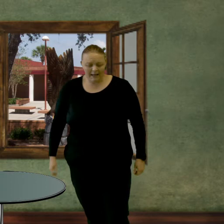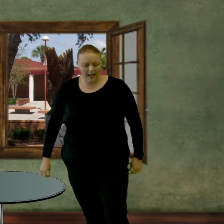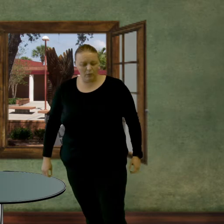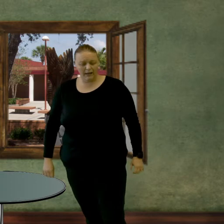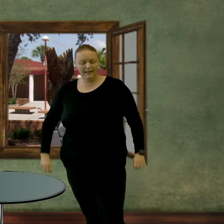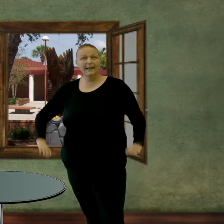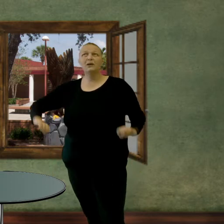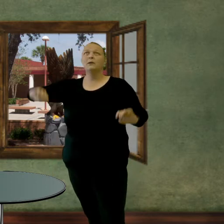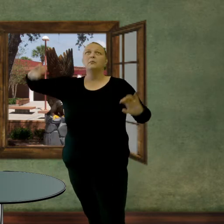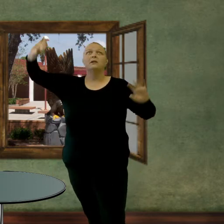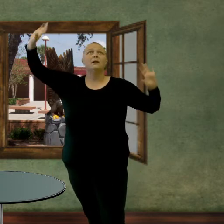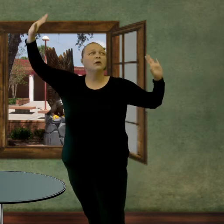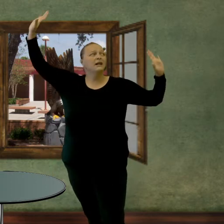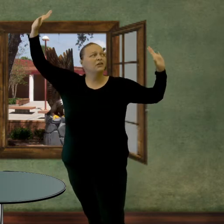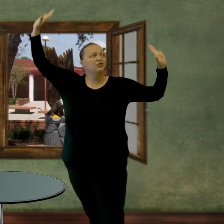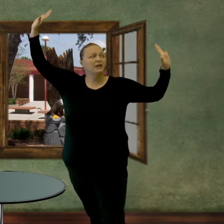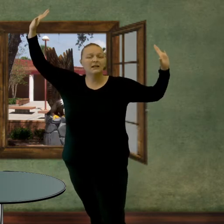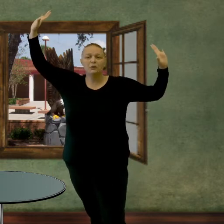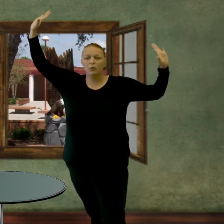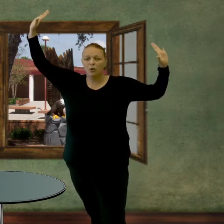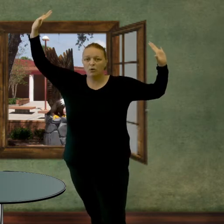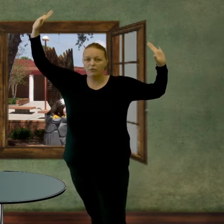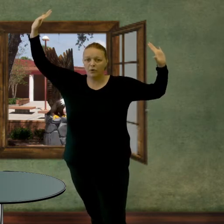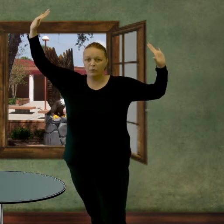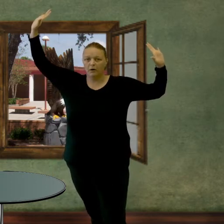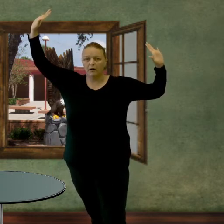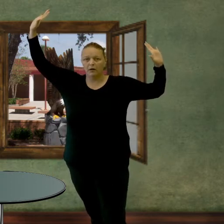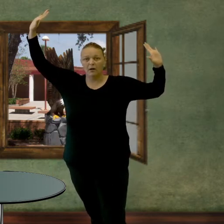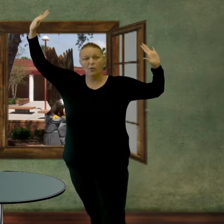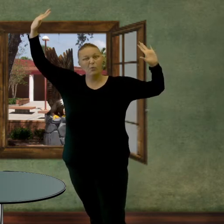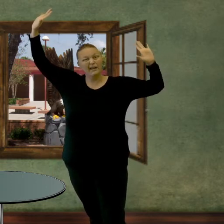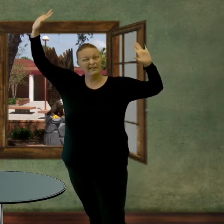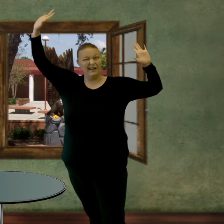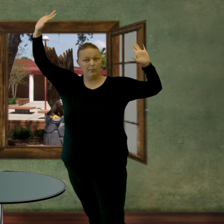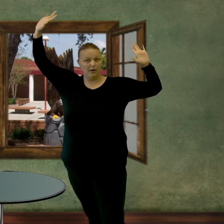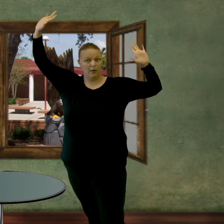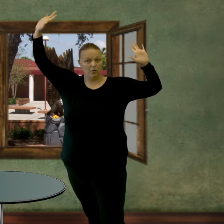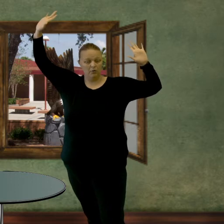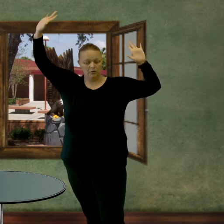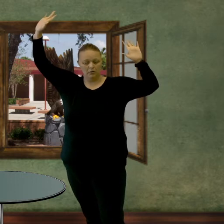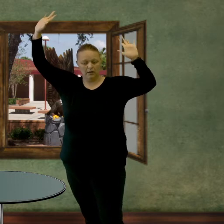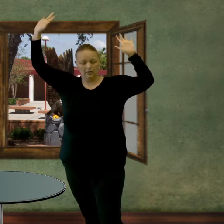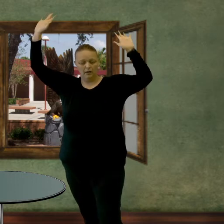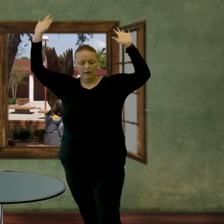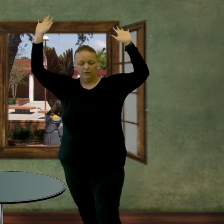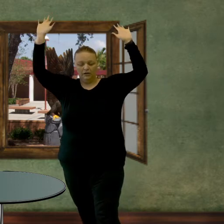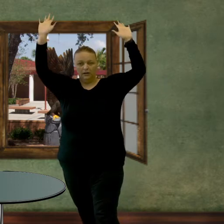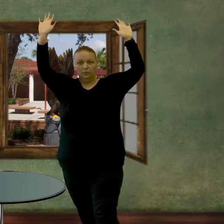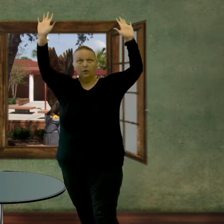Now we're going to take our bubble and we're going to gently roll forward one step in our bubble. Okay? Gently